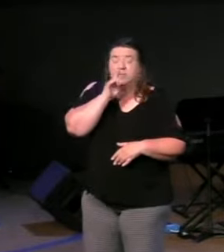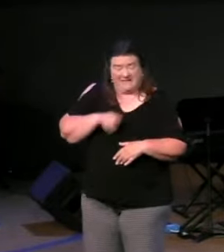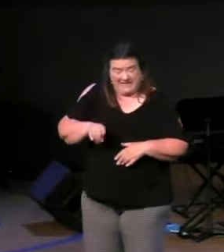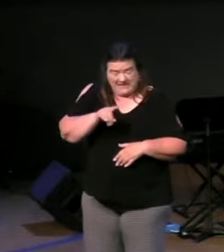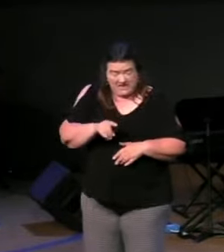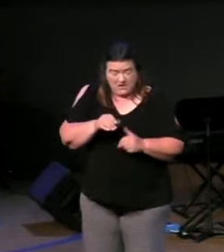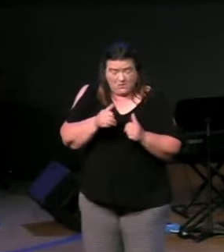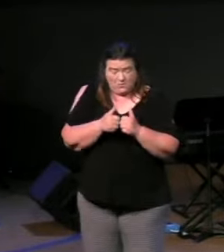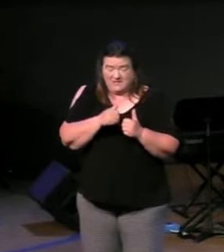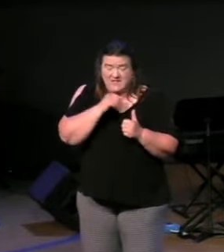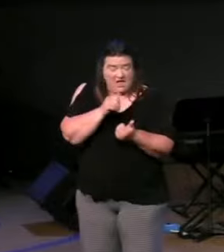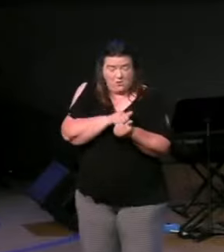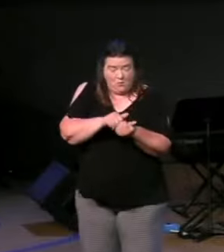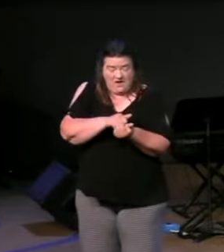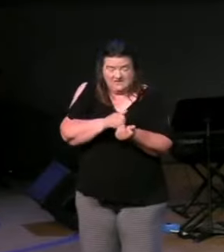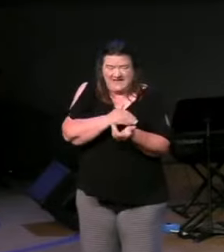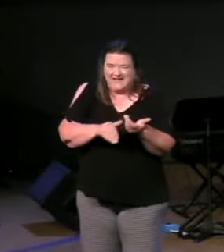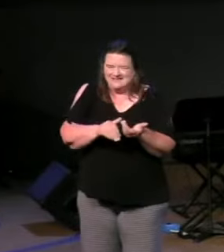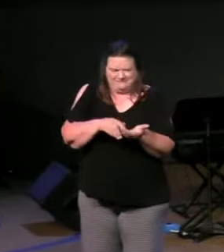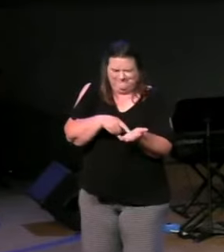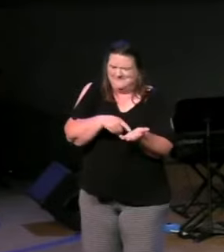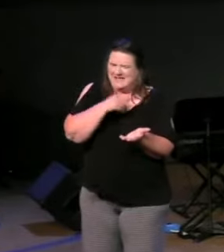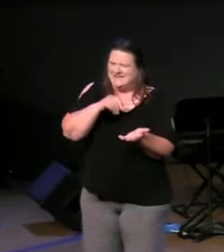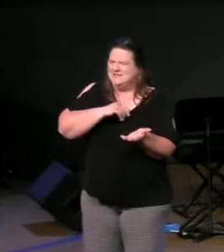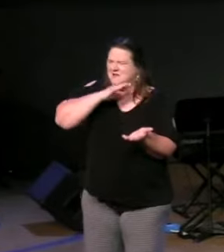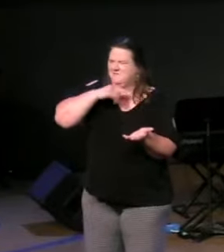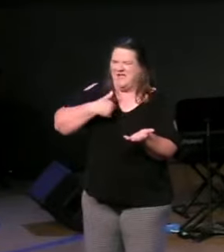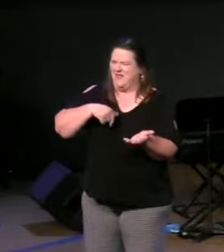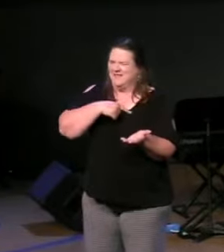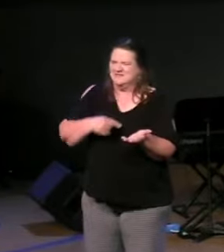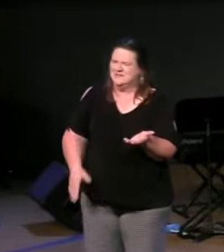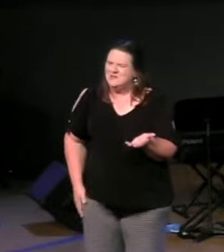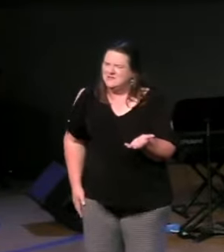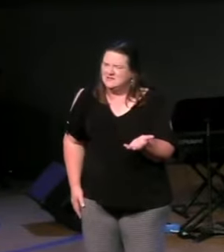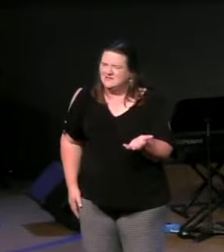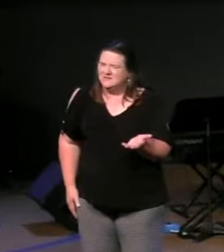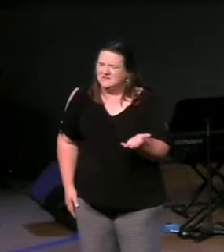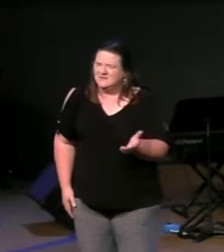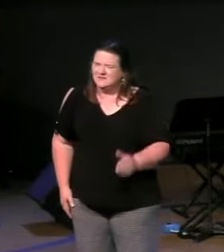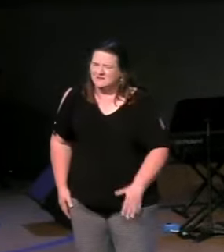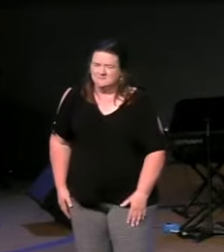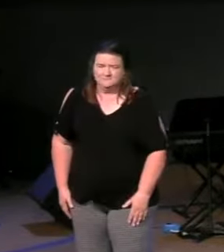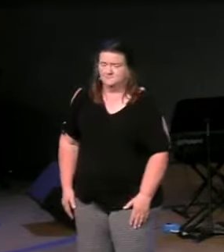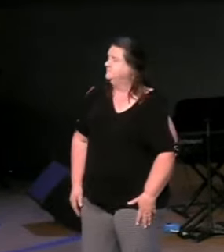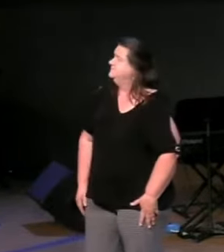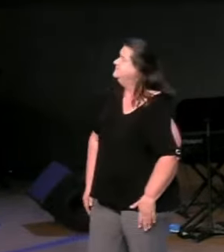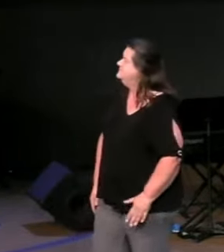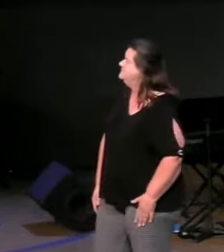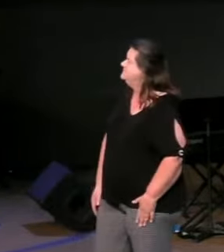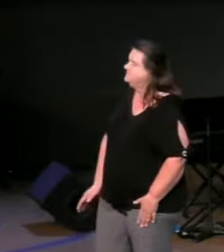hands does not defile them. Awesome. Thank you. Appreciate it, bro. No problem. Yeah.